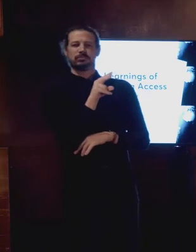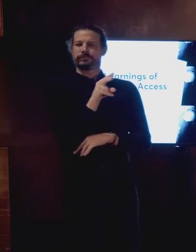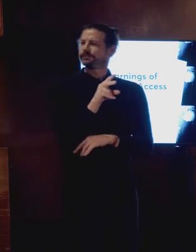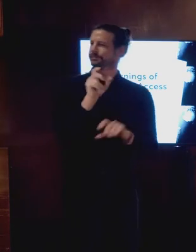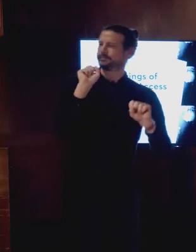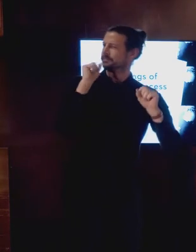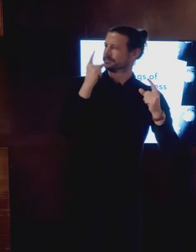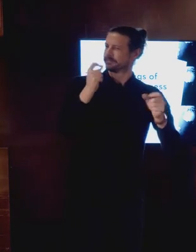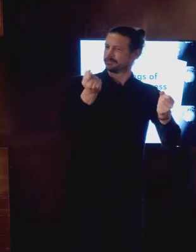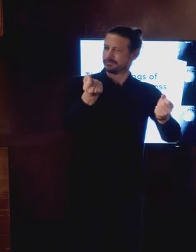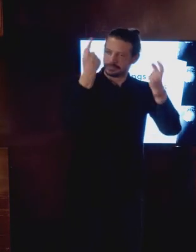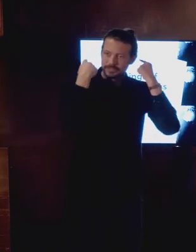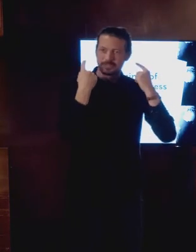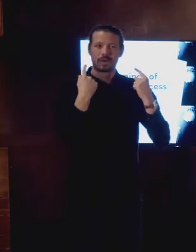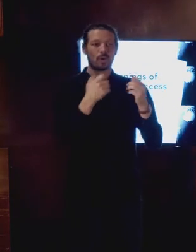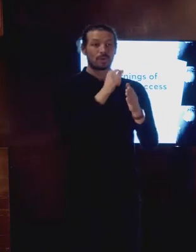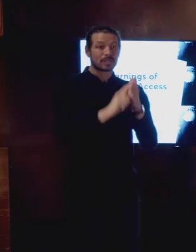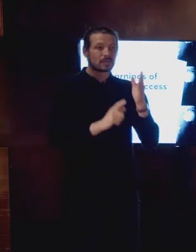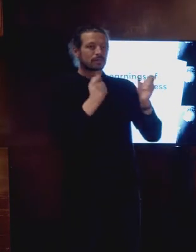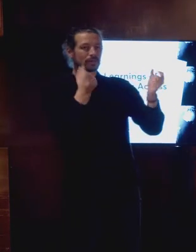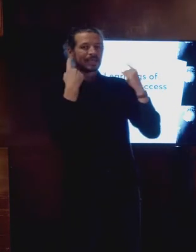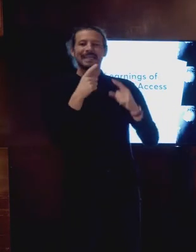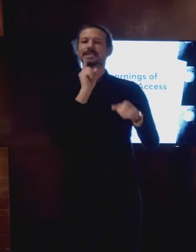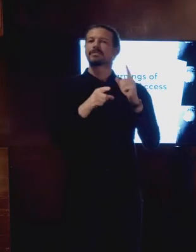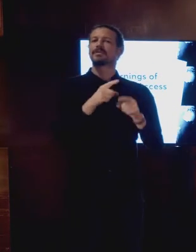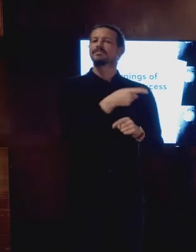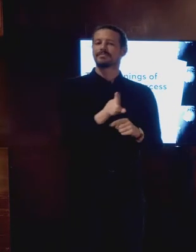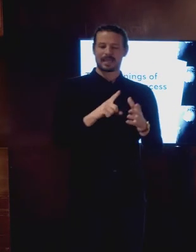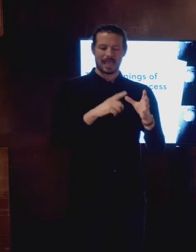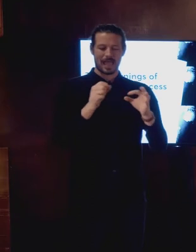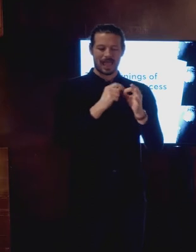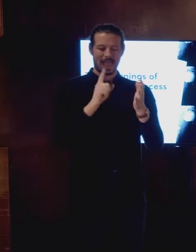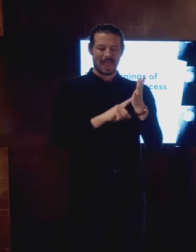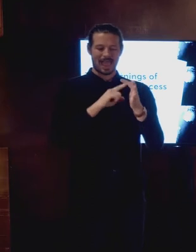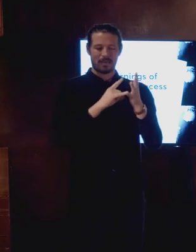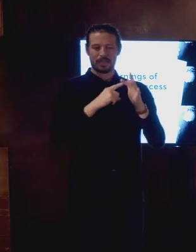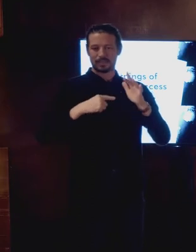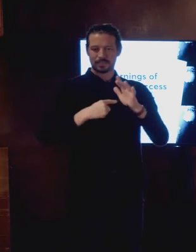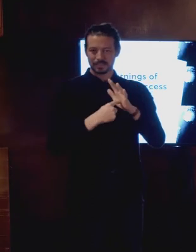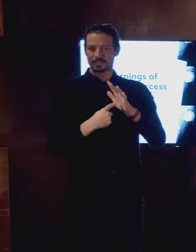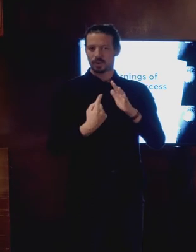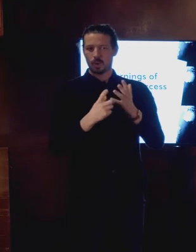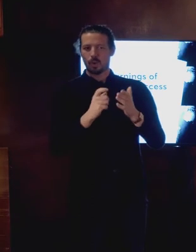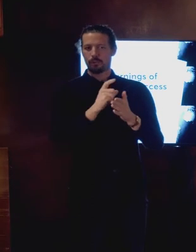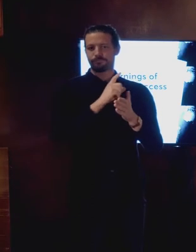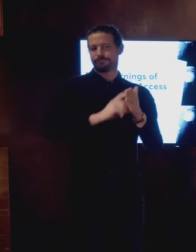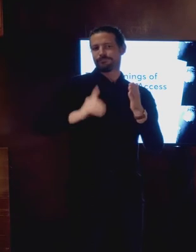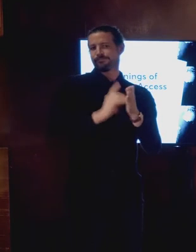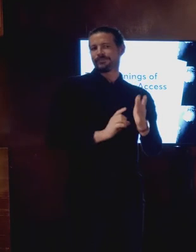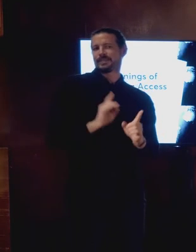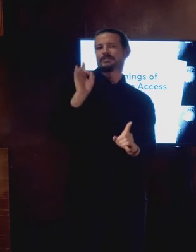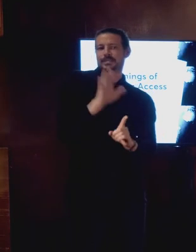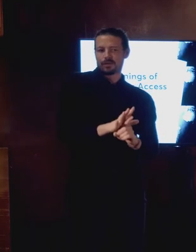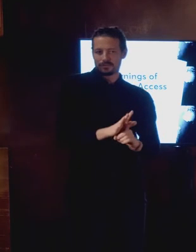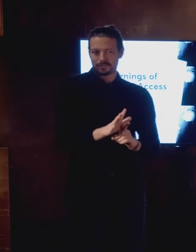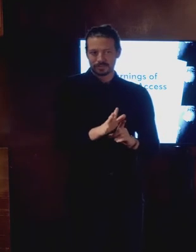and some of the reviewers can be ableist or I guess discriminatory, or just not